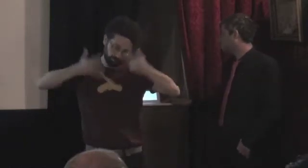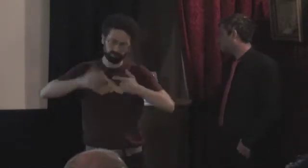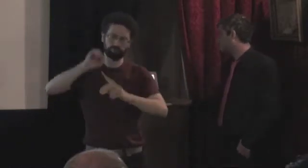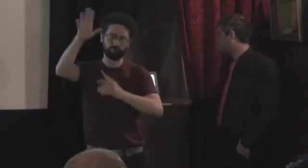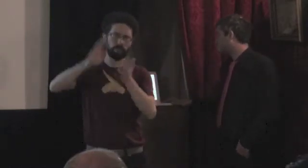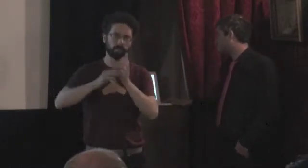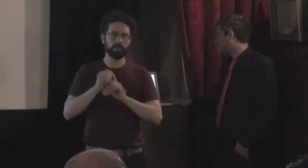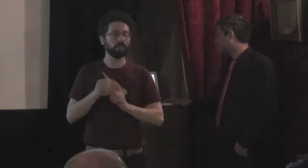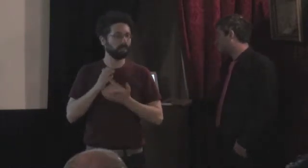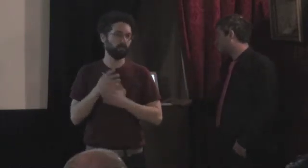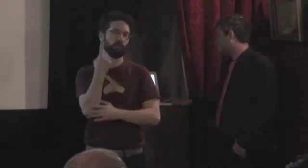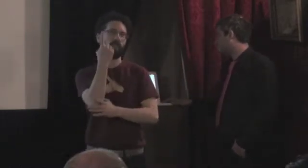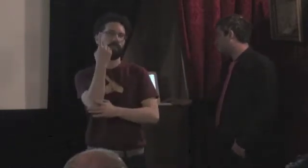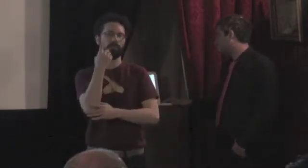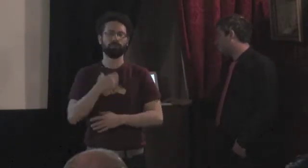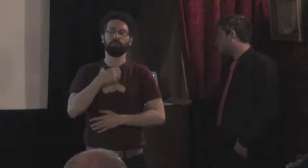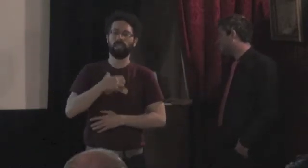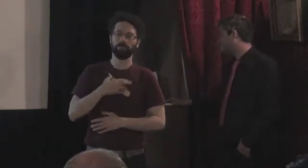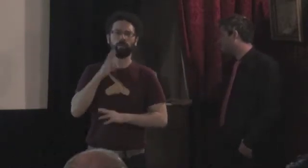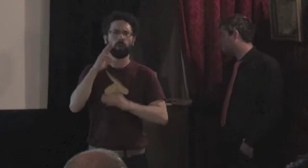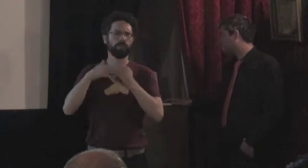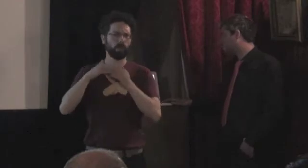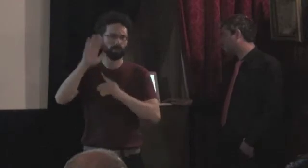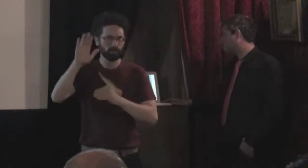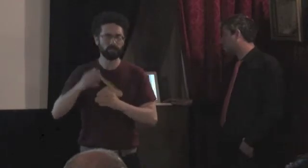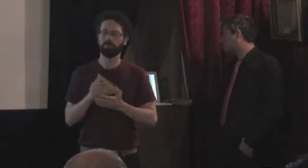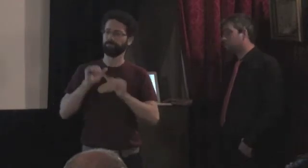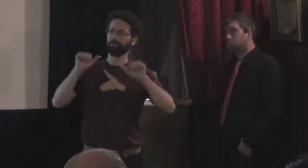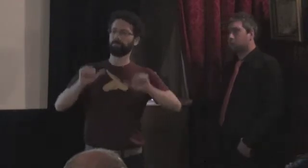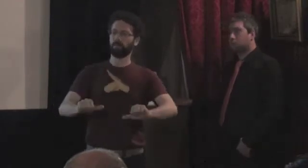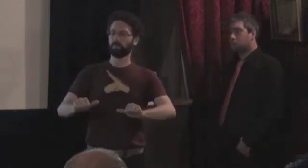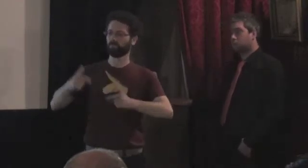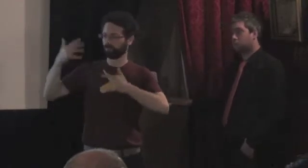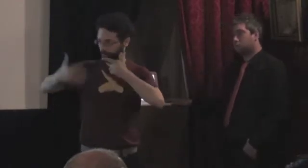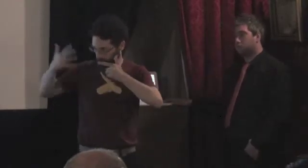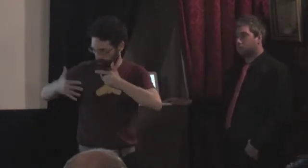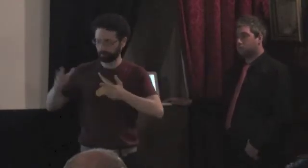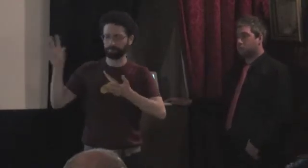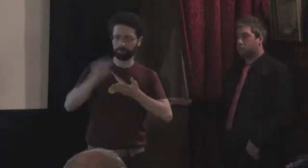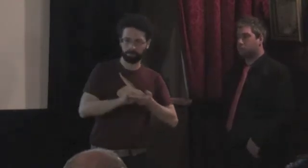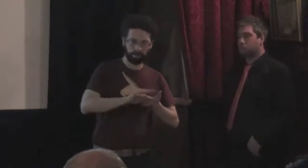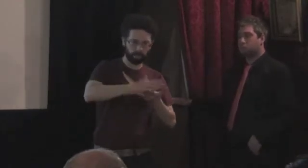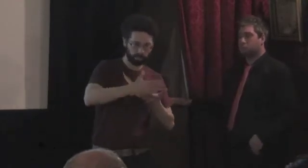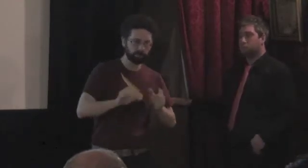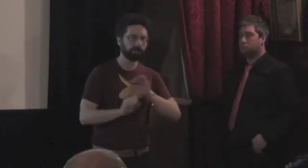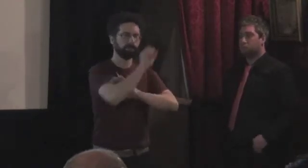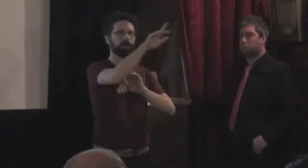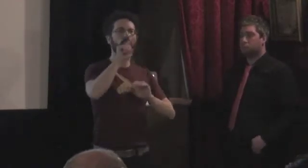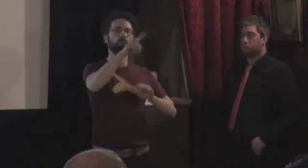it directly to camera. I was really surprised because there was only one volunteer and we'd been hoping for more, but we recorded